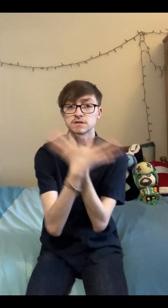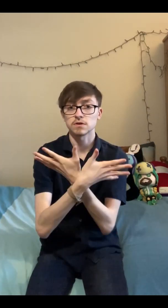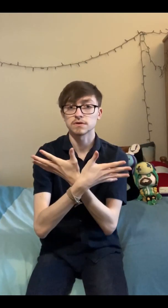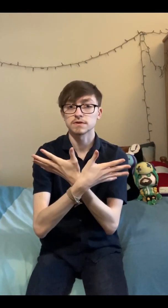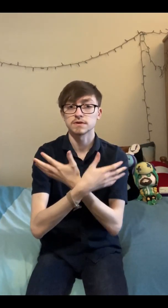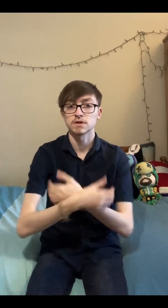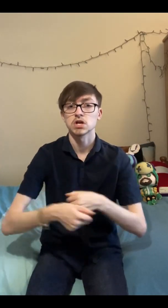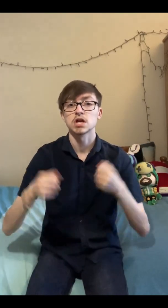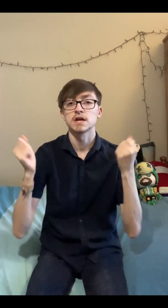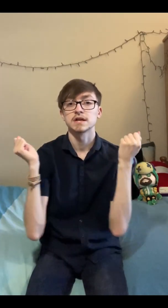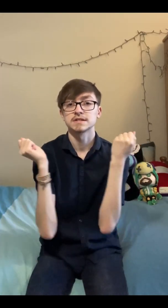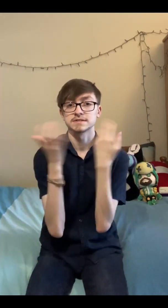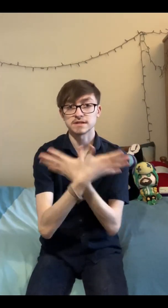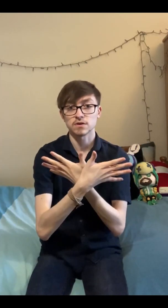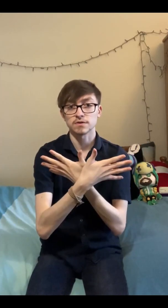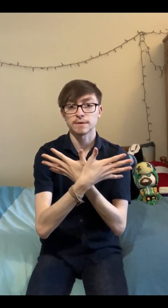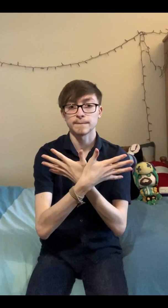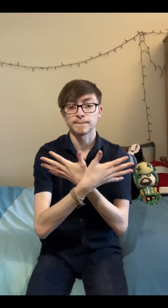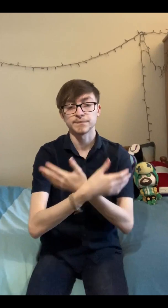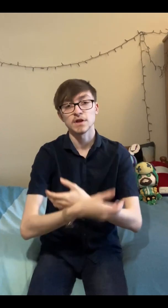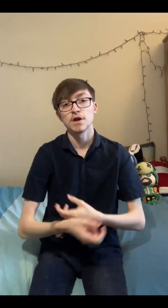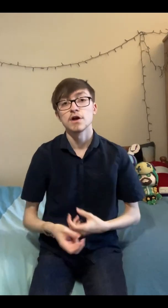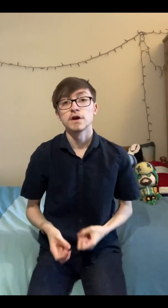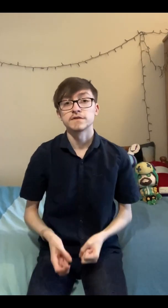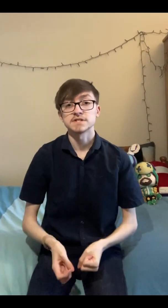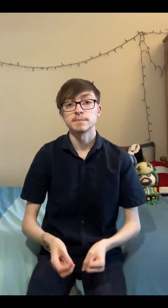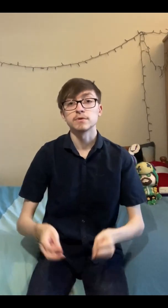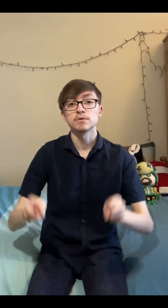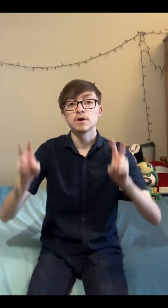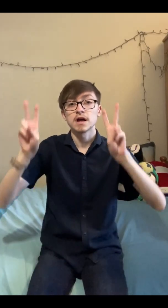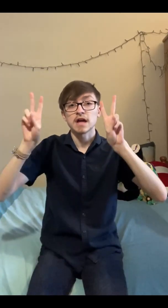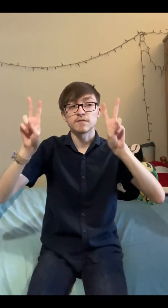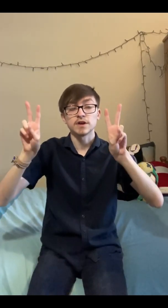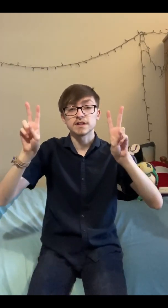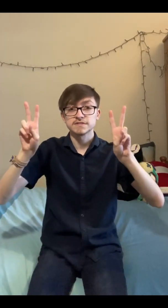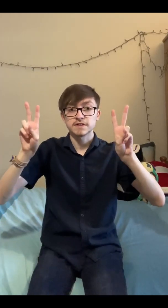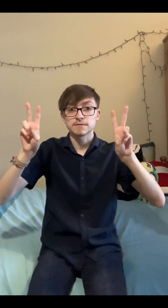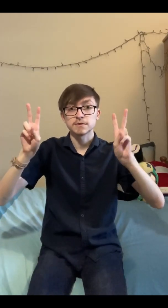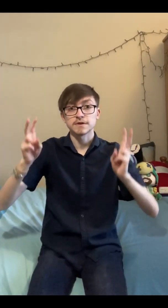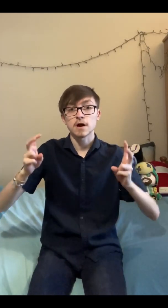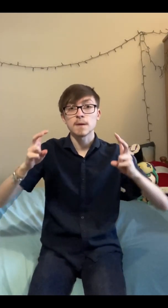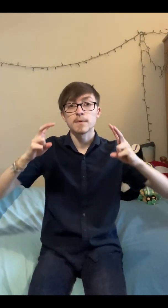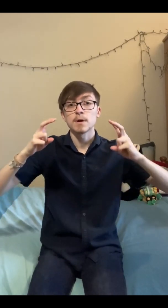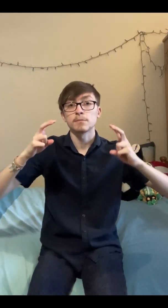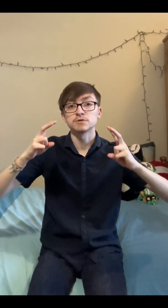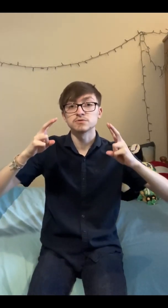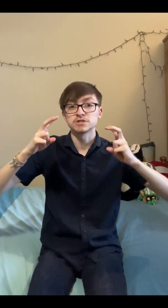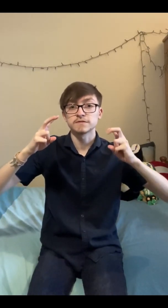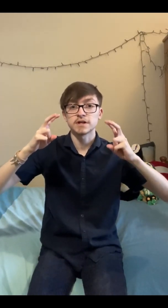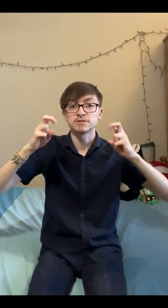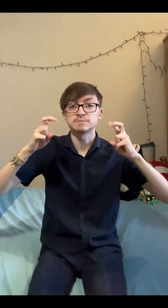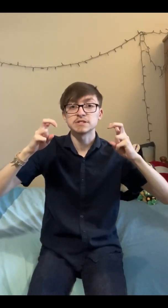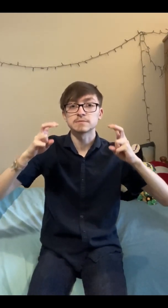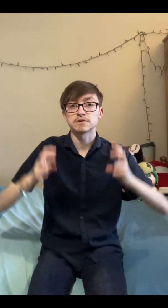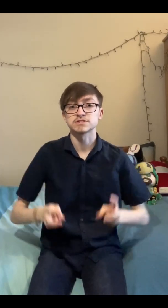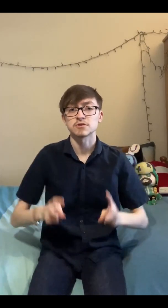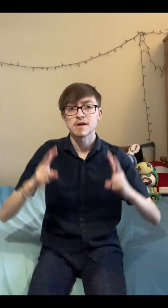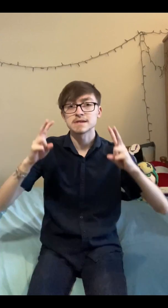synagogue. Synagogue. For temple, have your index finger and middle finger up, point towards each other and do speech marks. So